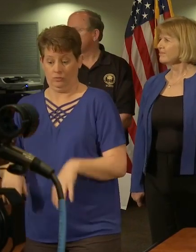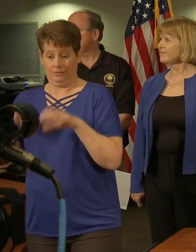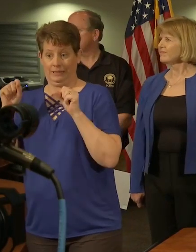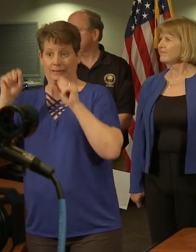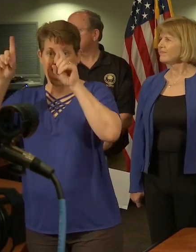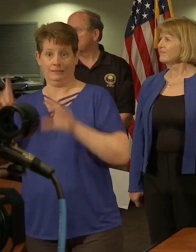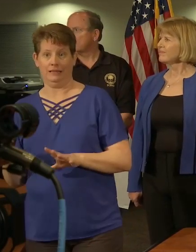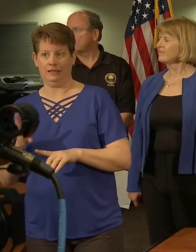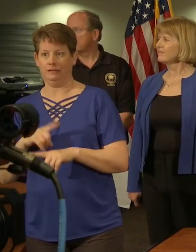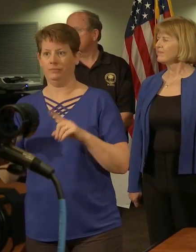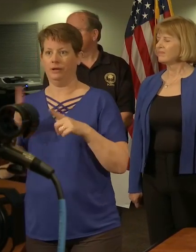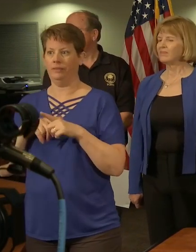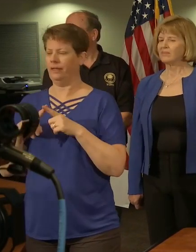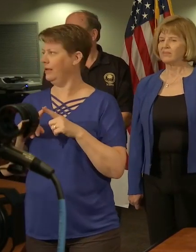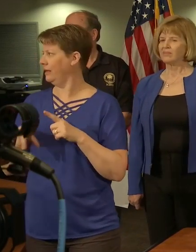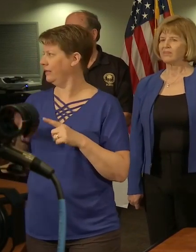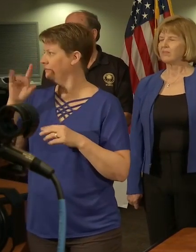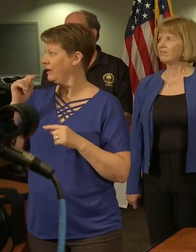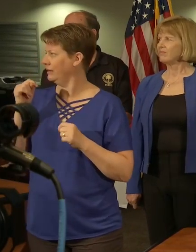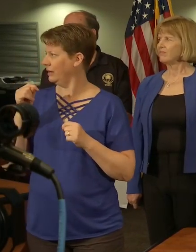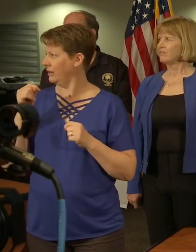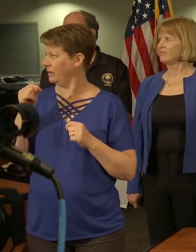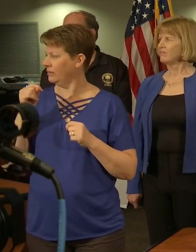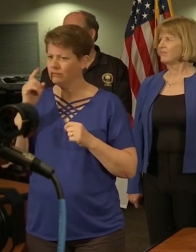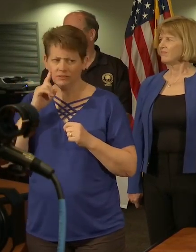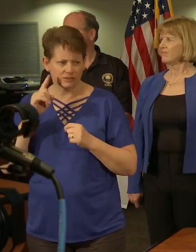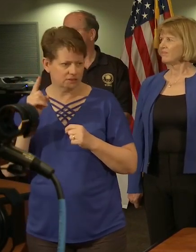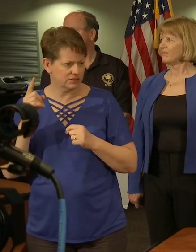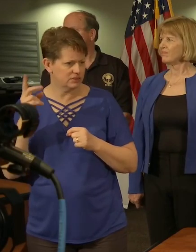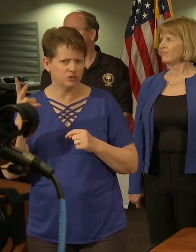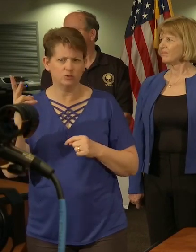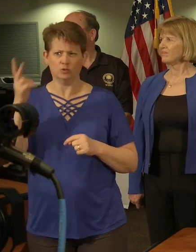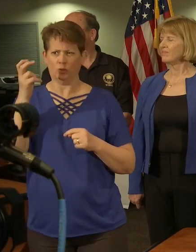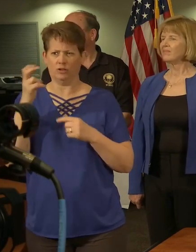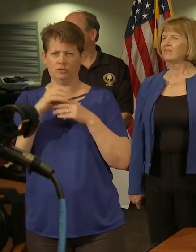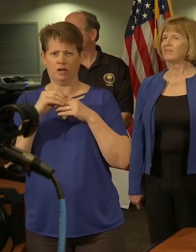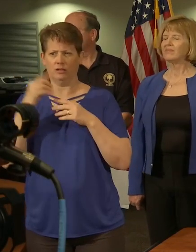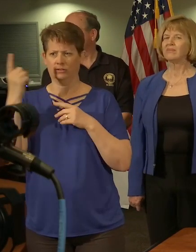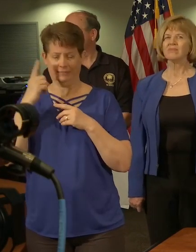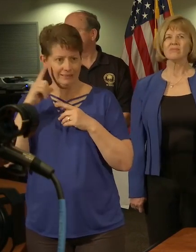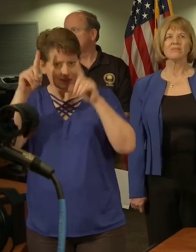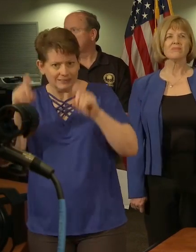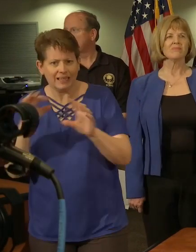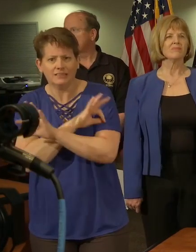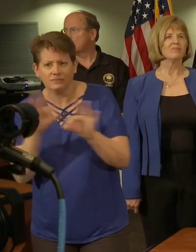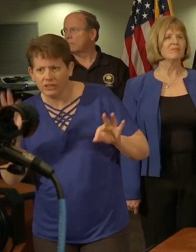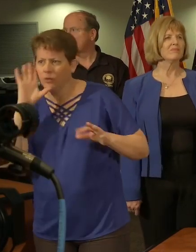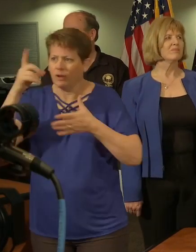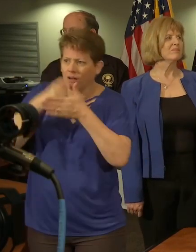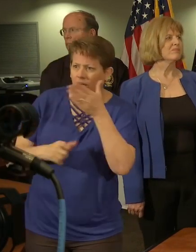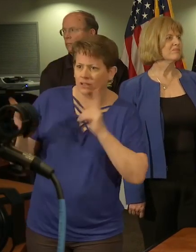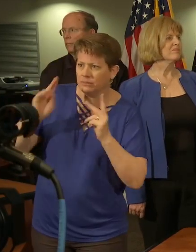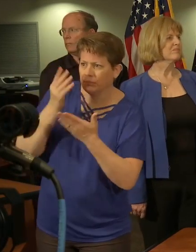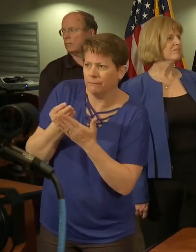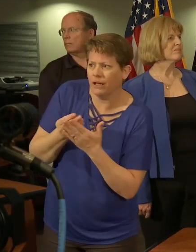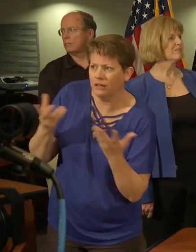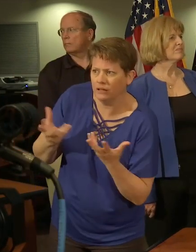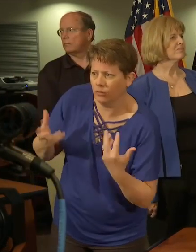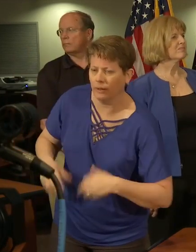test, but they find out the total is above, I think, $200. Is the test free, or will it cost some folks some